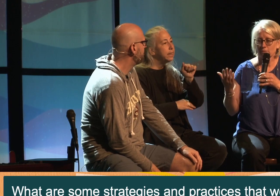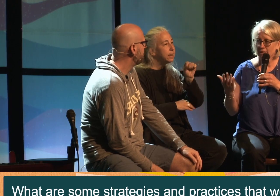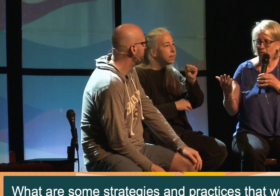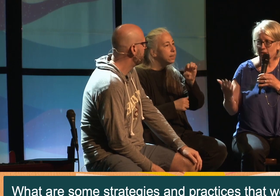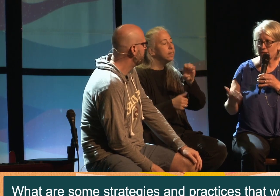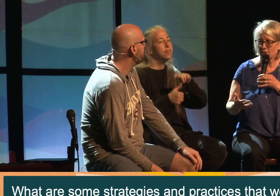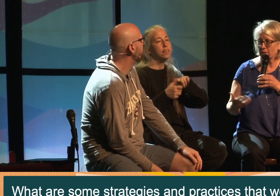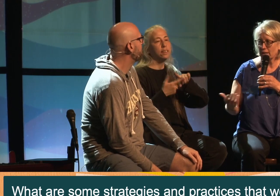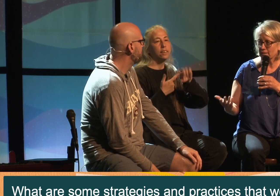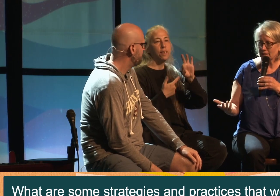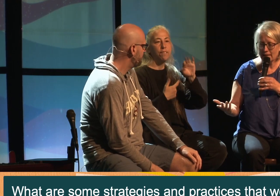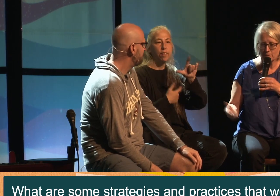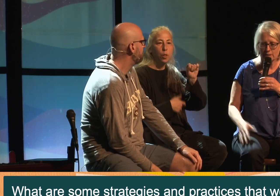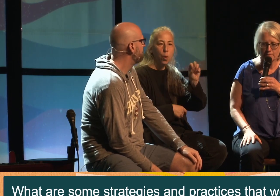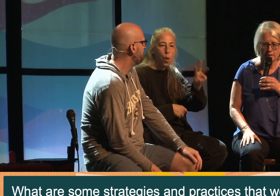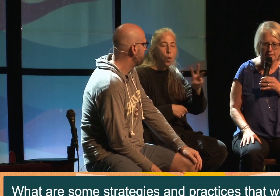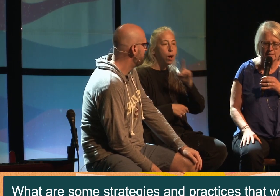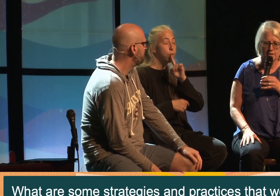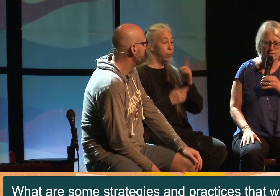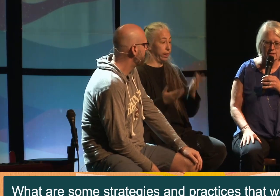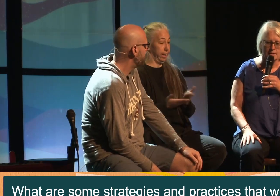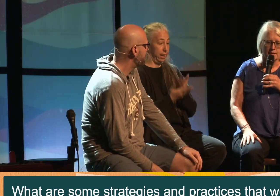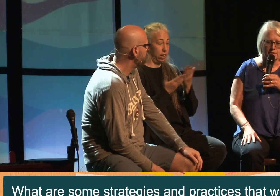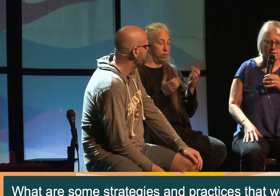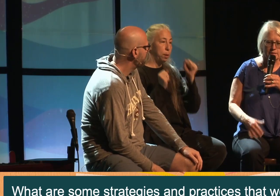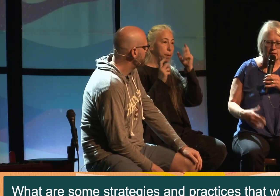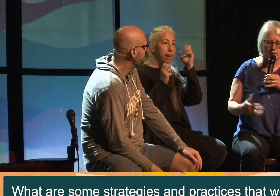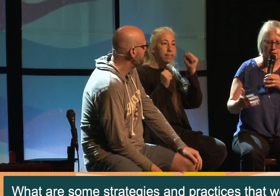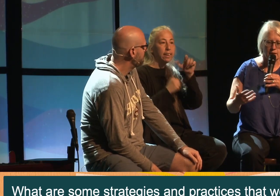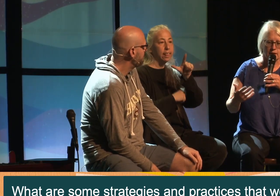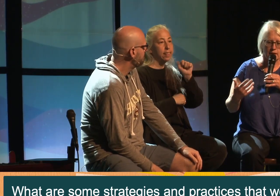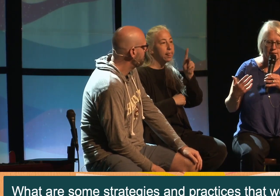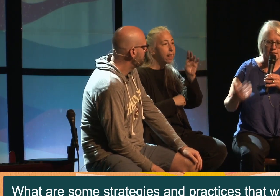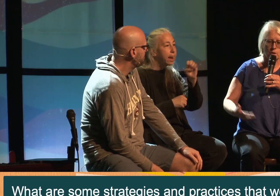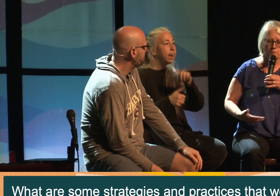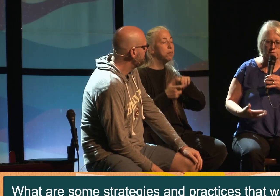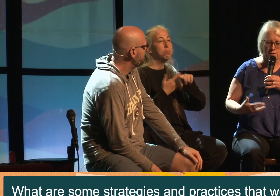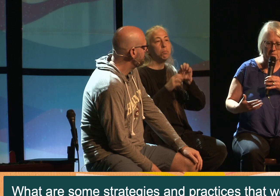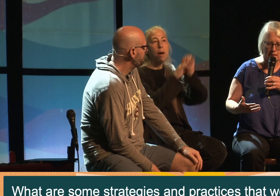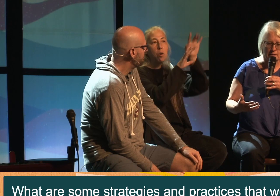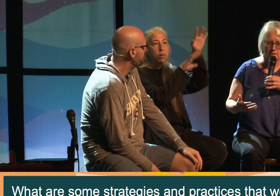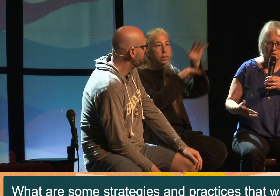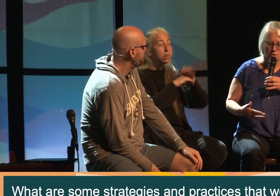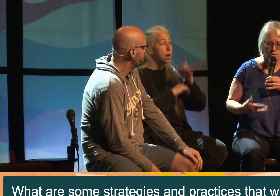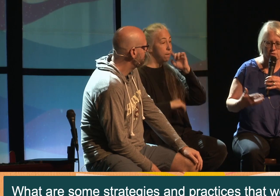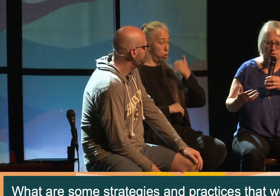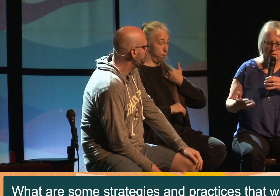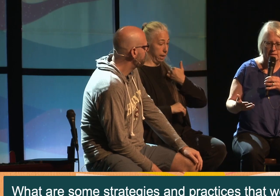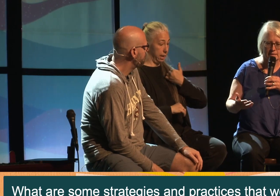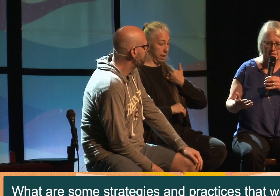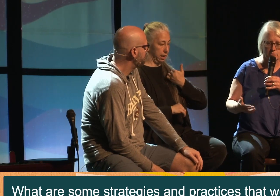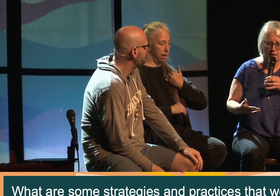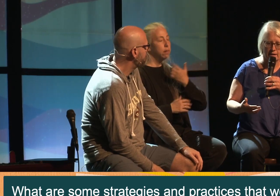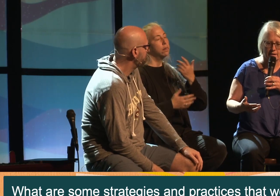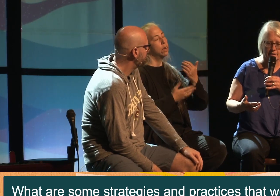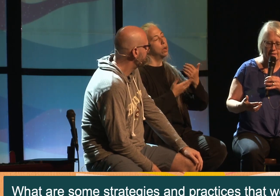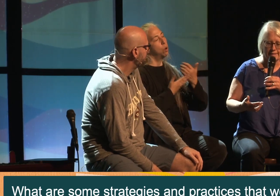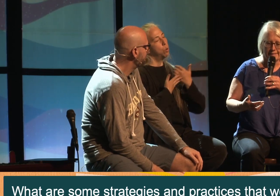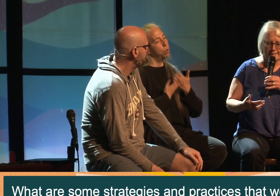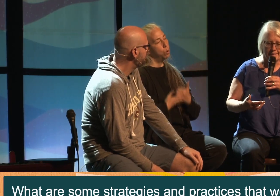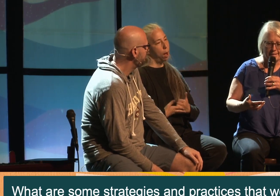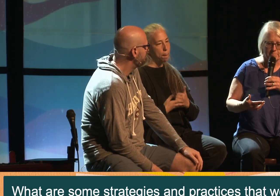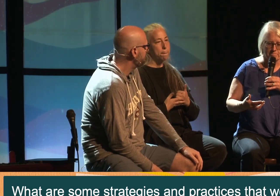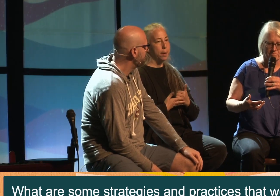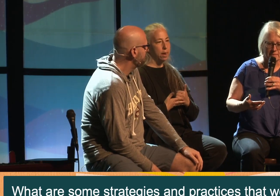have an incredible resource here. Going out on the lake, whatever it is, there is it's helpful for me to go to those places where